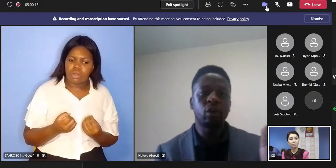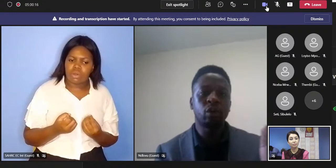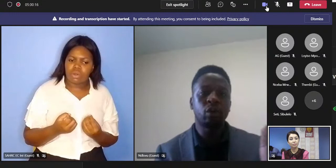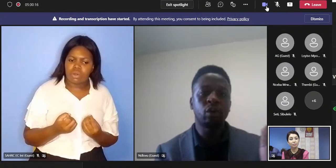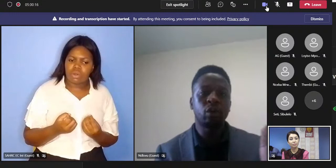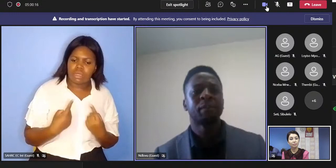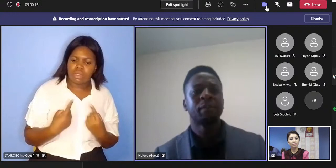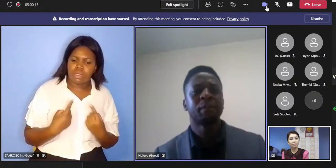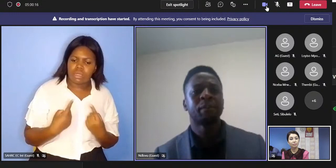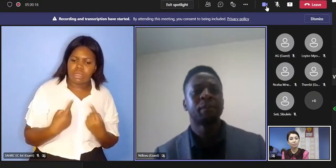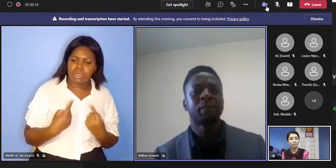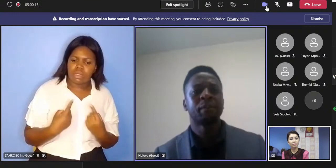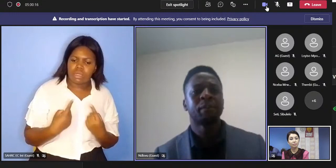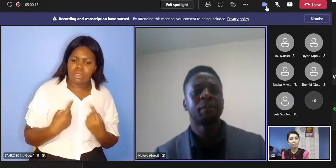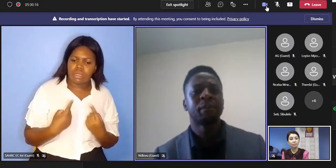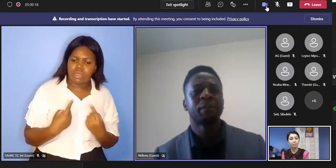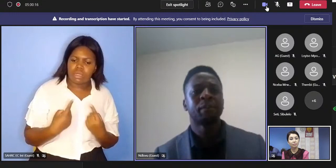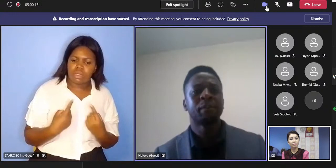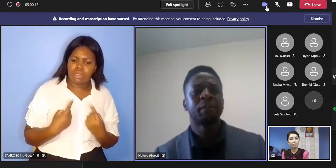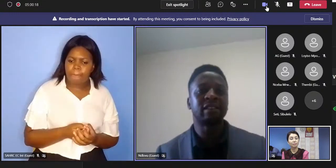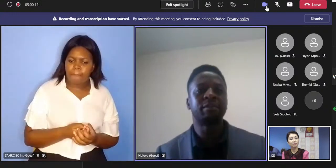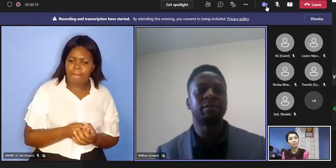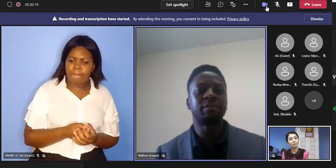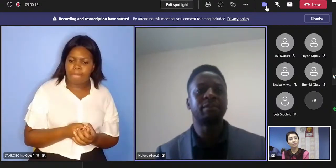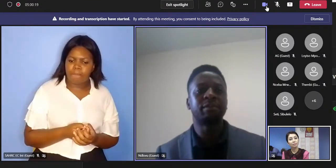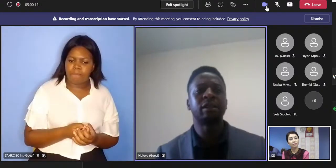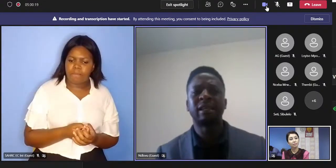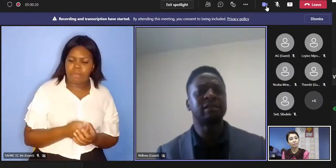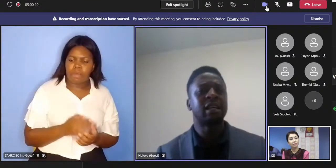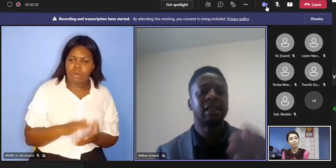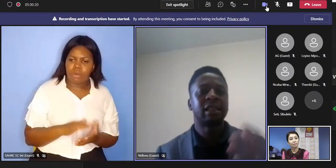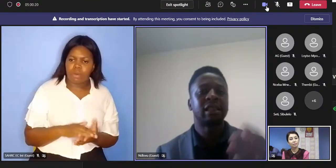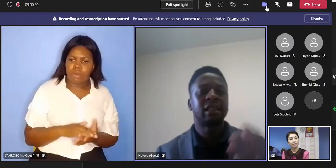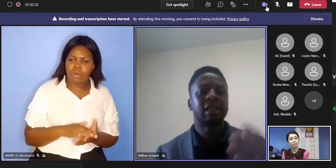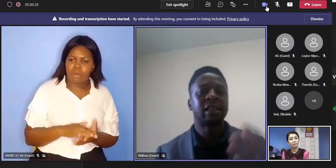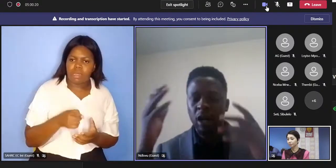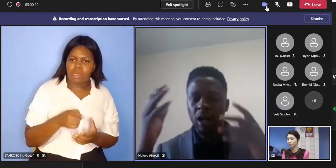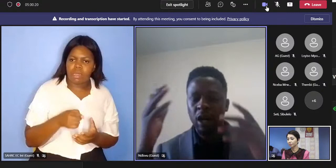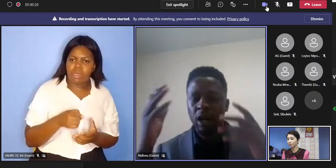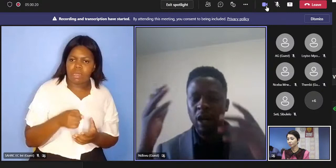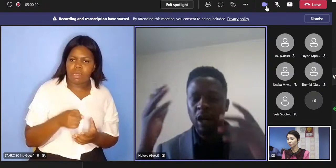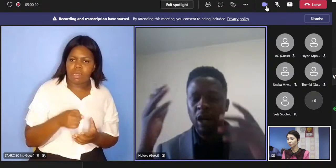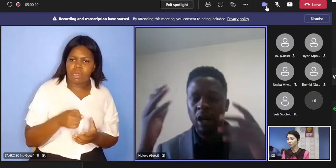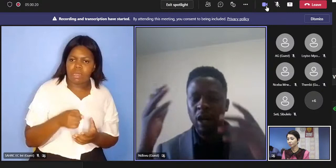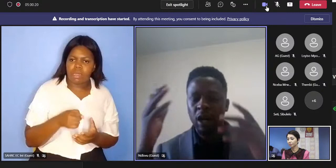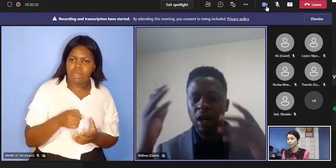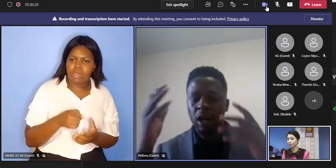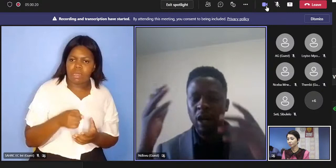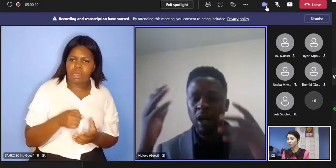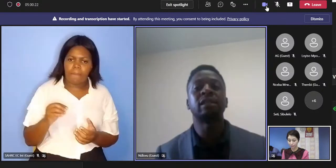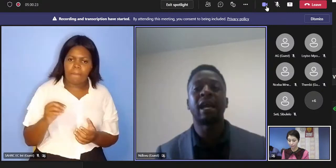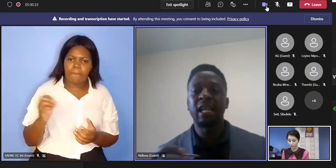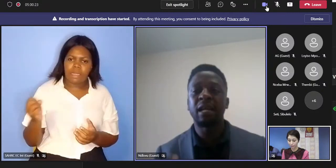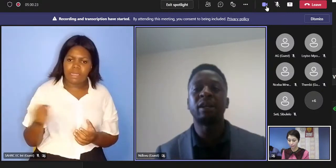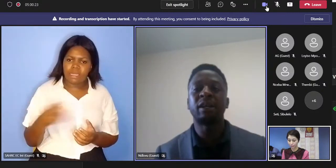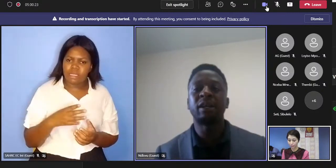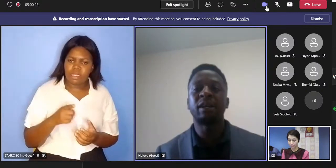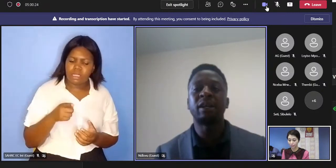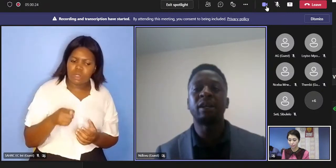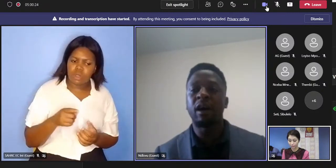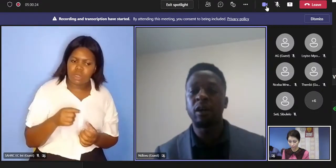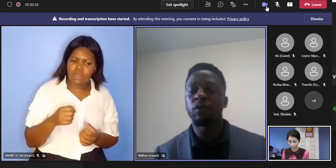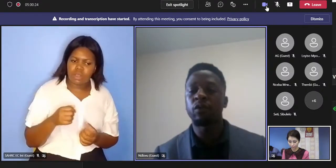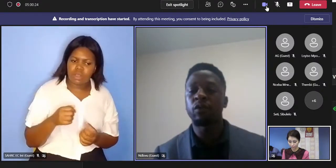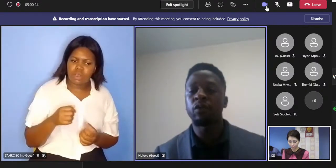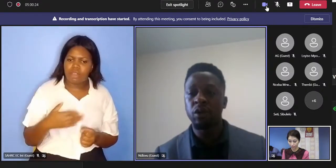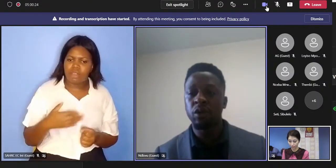through all this process. Because even court processes, all these hearings, they've got a lot to play in the life of a learner, and a learner